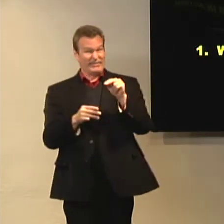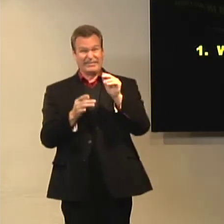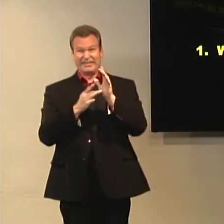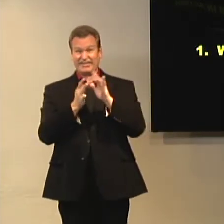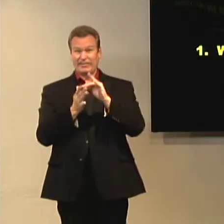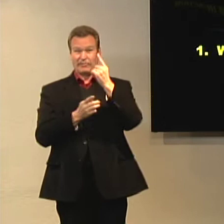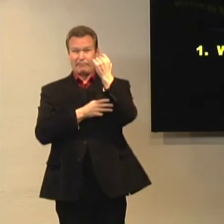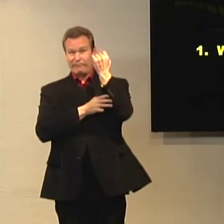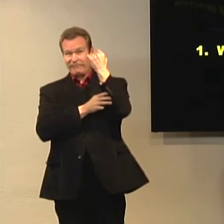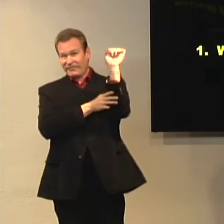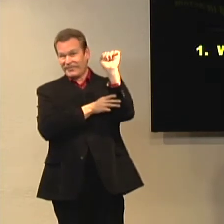his parents.